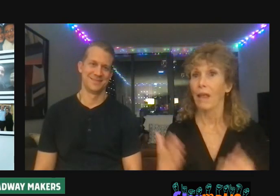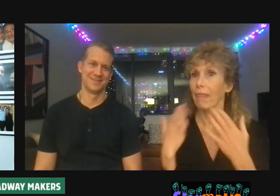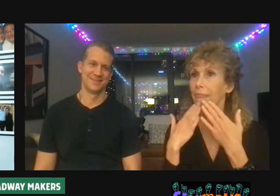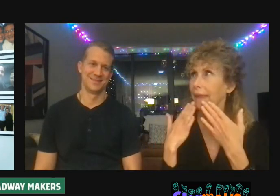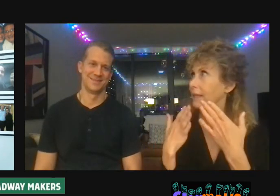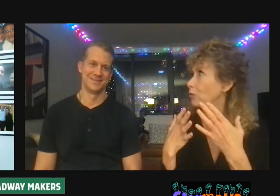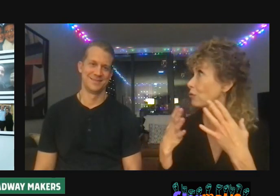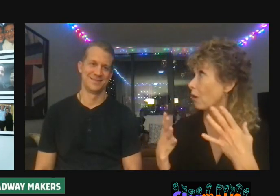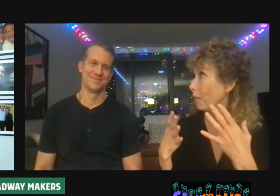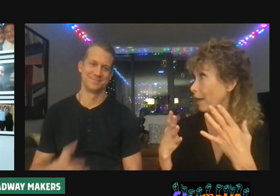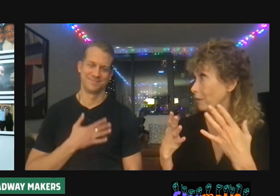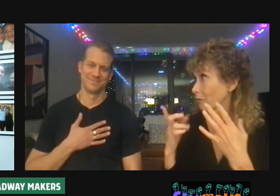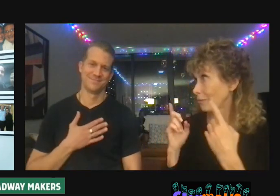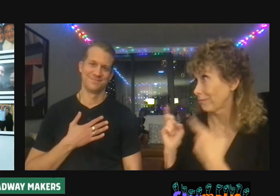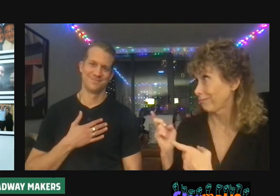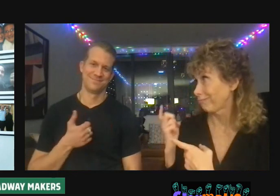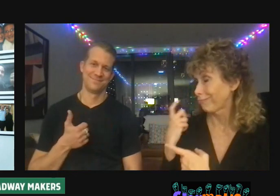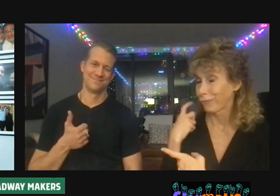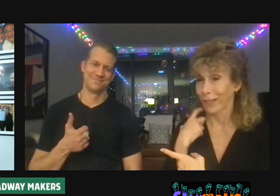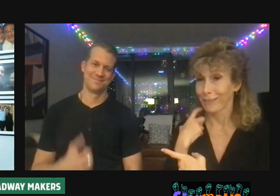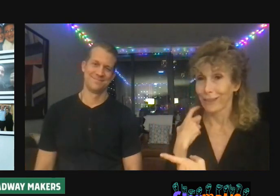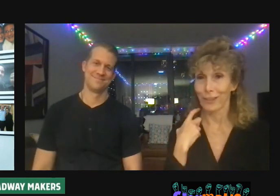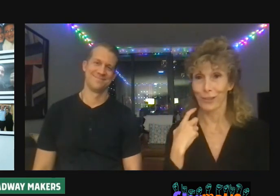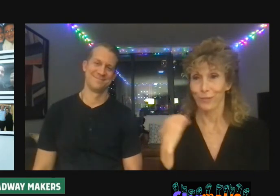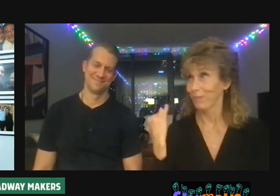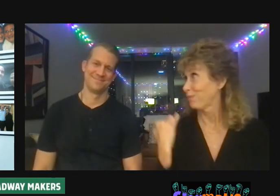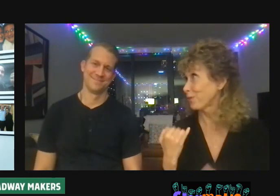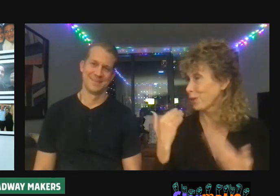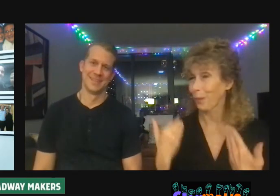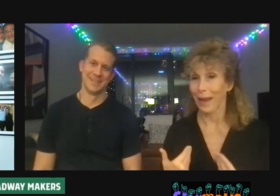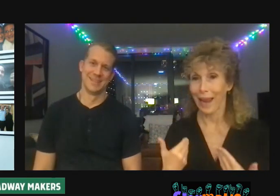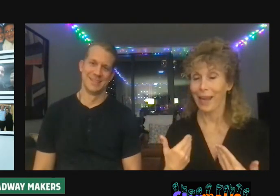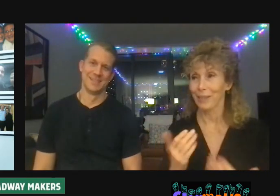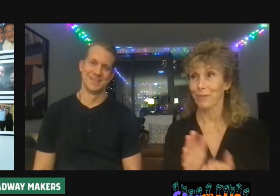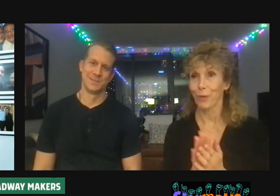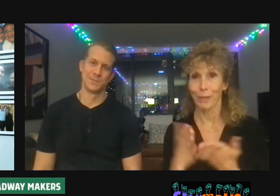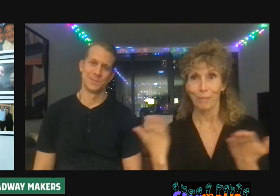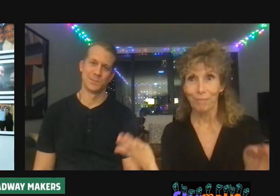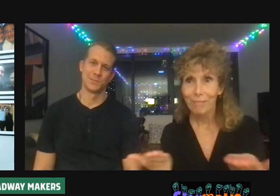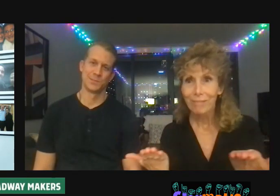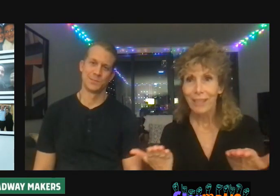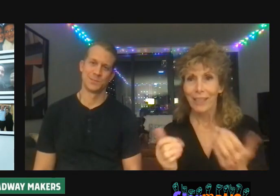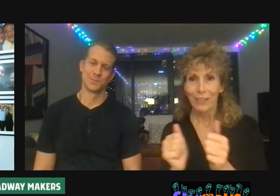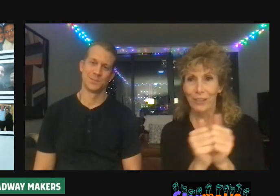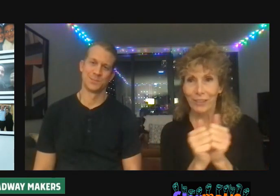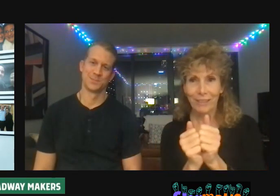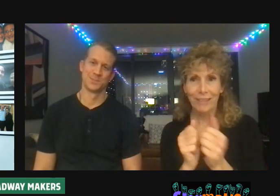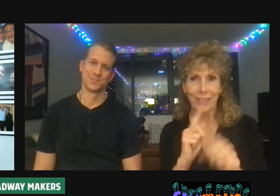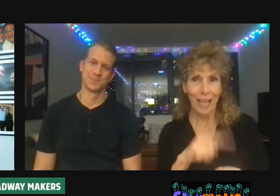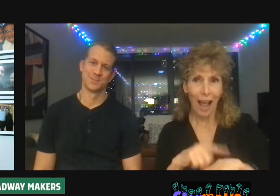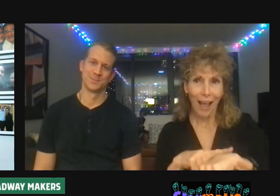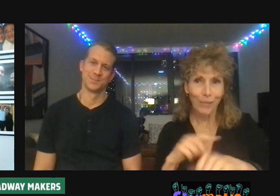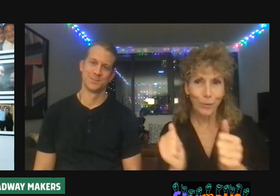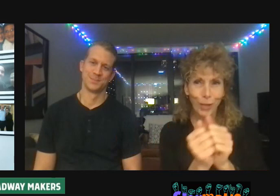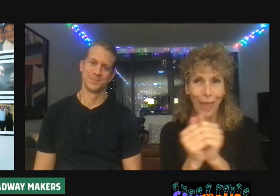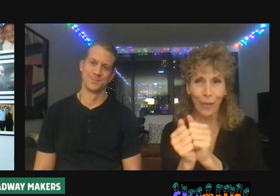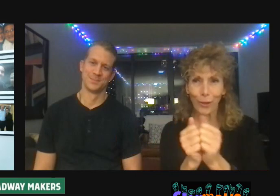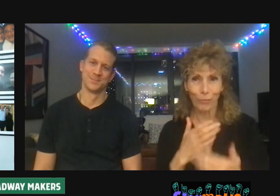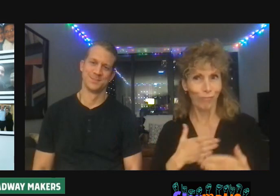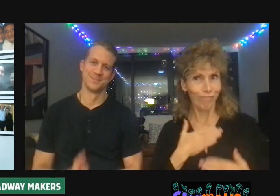much, Russell. Thank you so much, Joanne, for spending time with me. This has been such a joy.